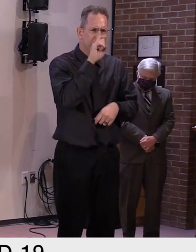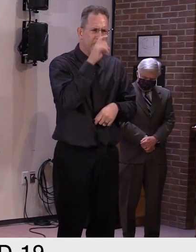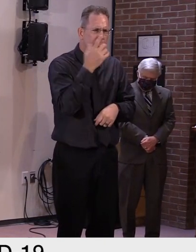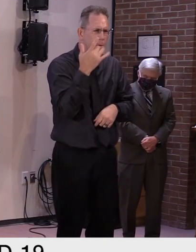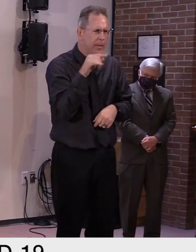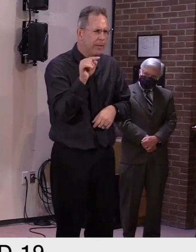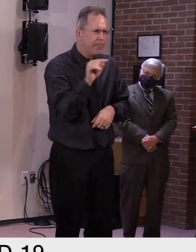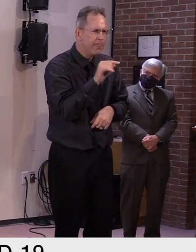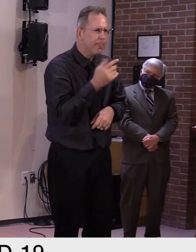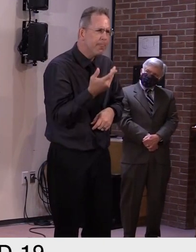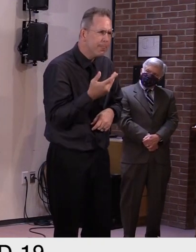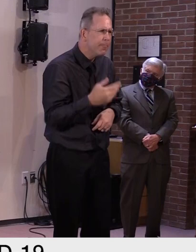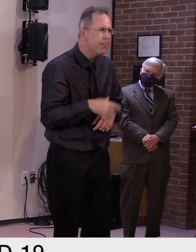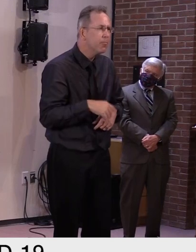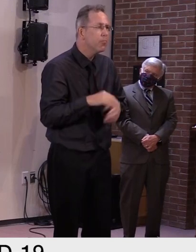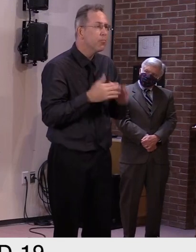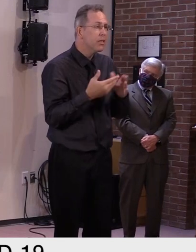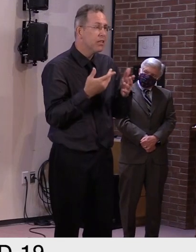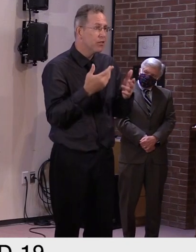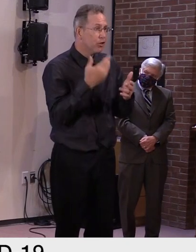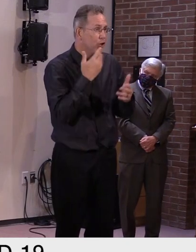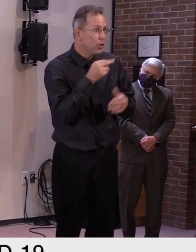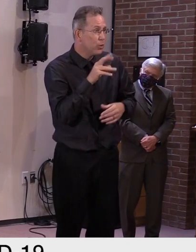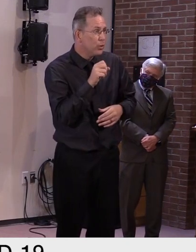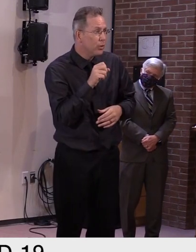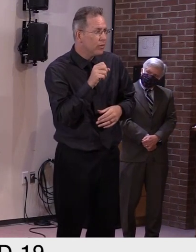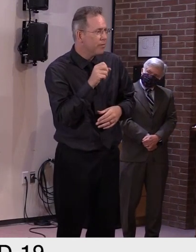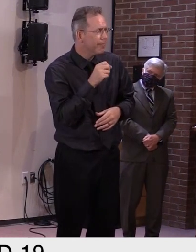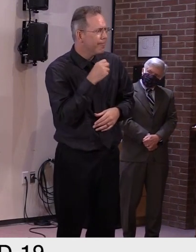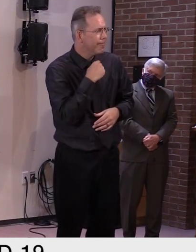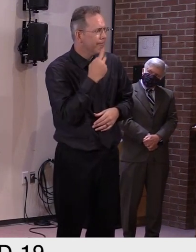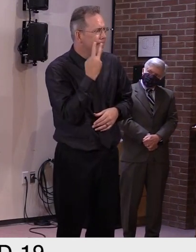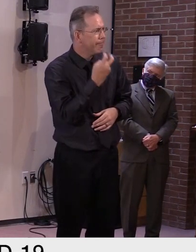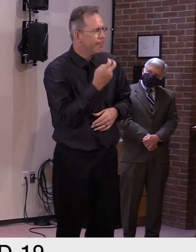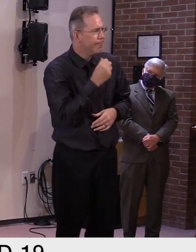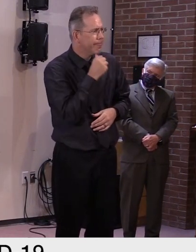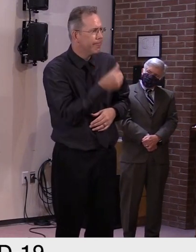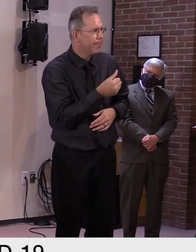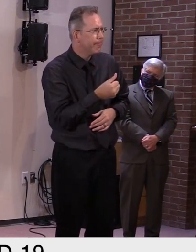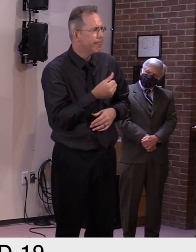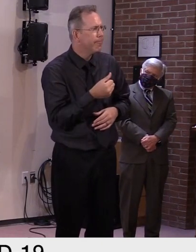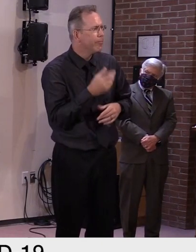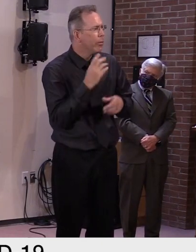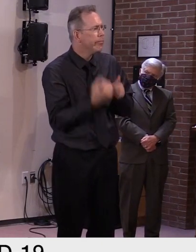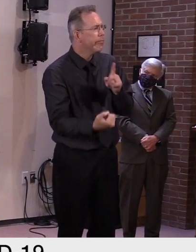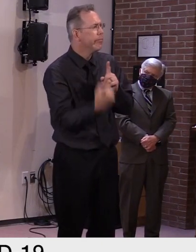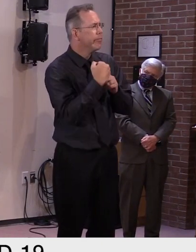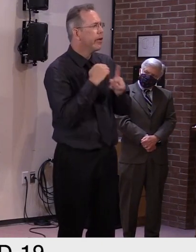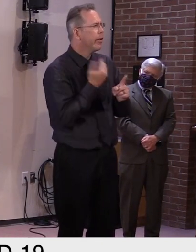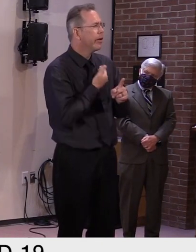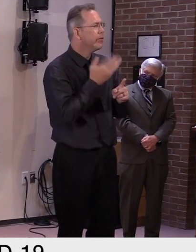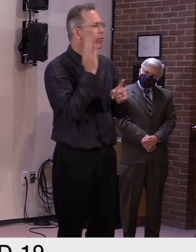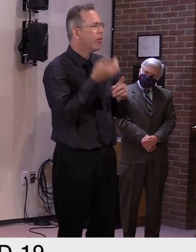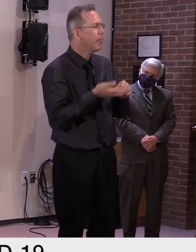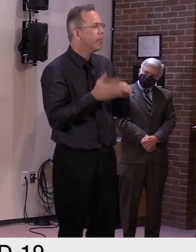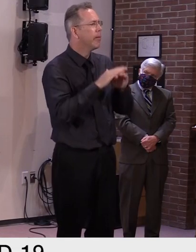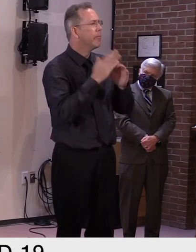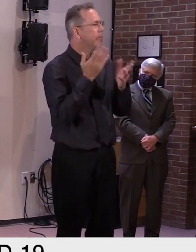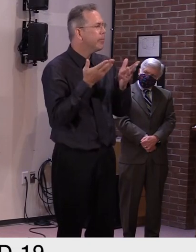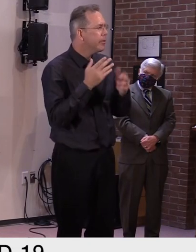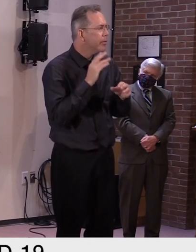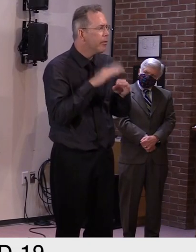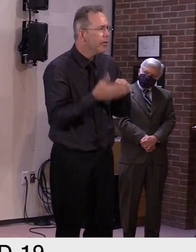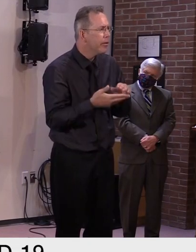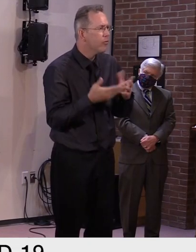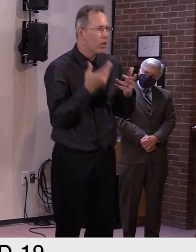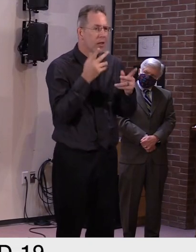real in a lot of respects. I think that there's still a lot of struggling of people out there, a lot of people who aren't employed